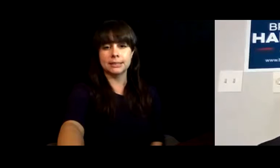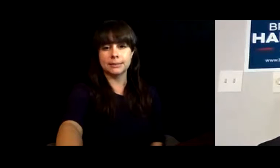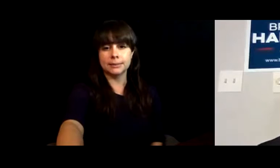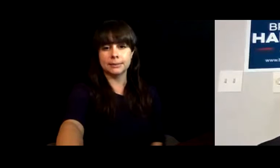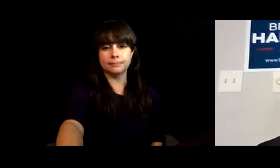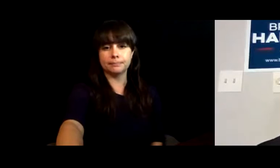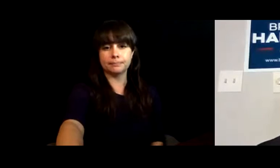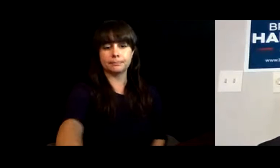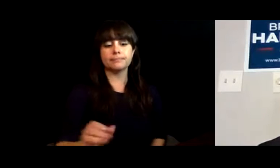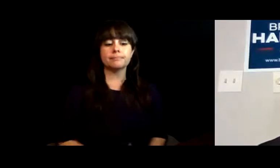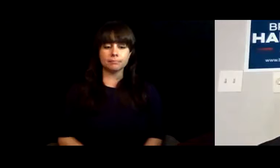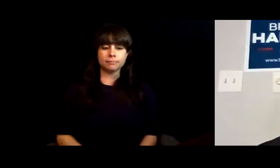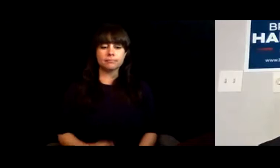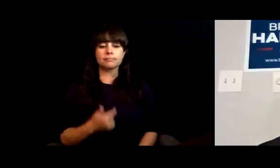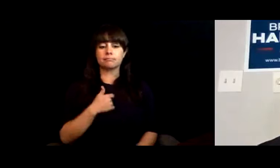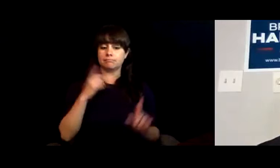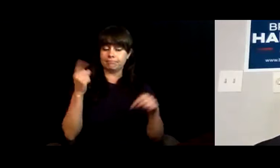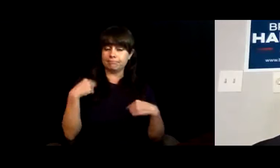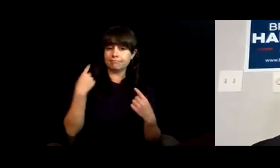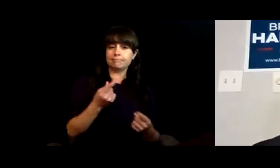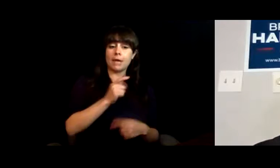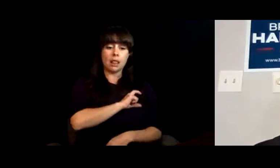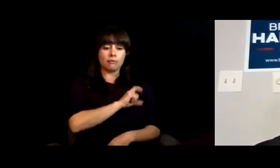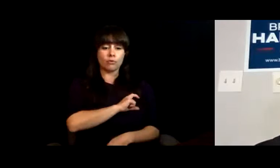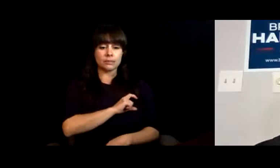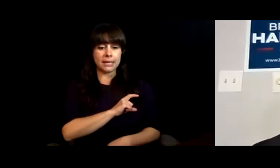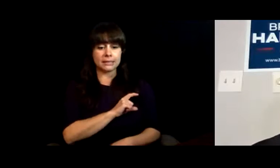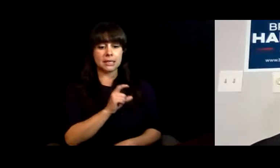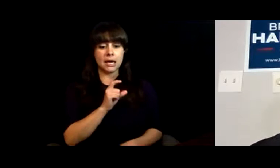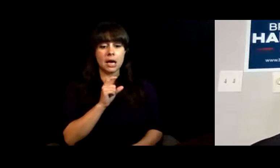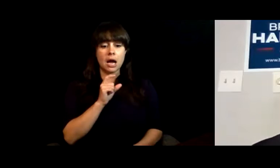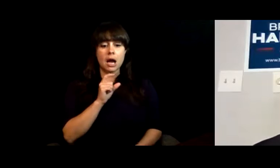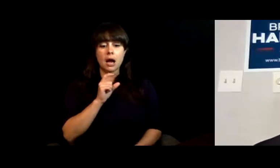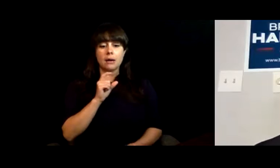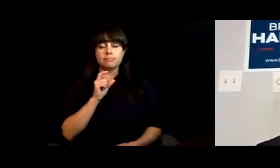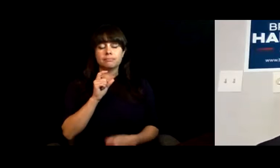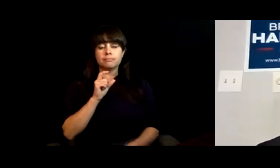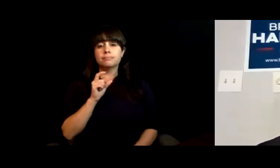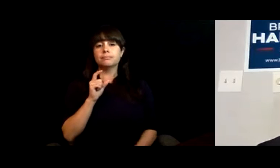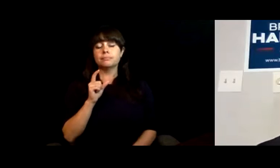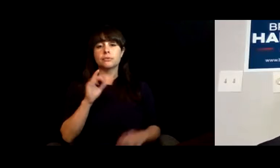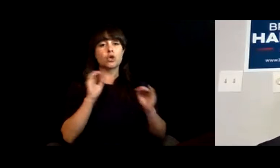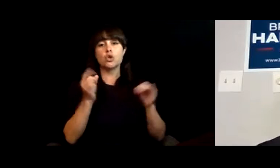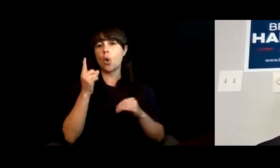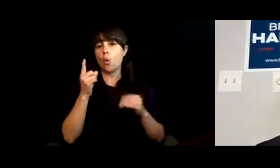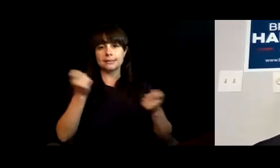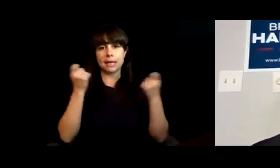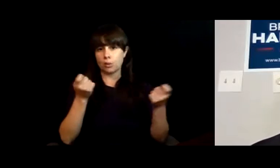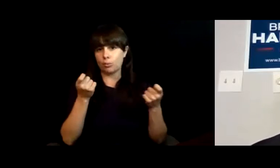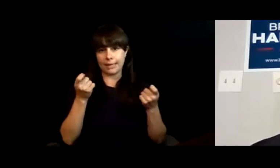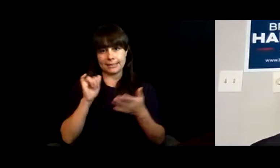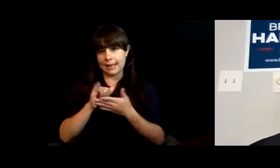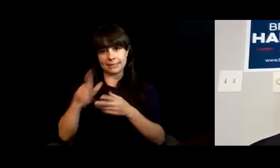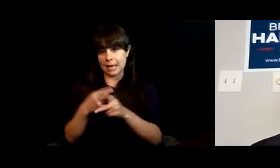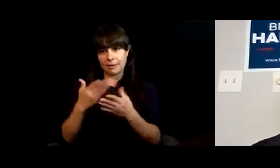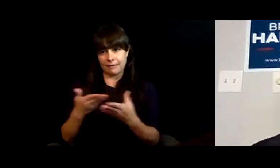around law enforcement. I was in it for 8 years. I've been around it for 12 years total. Nobody celebrates incidents like that.